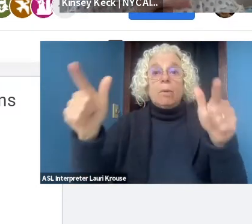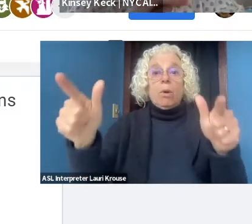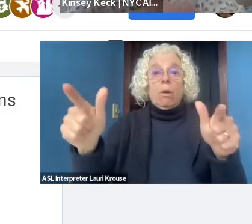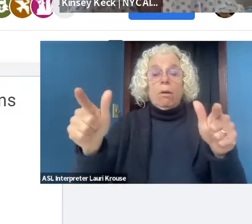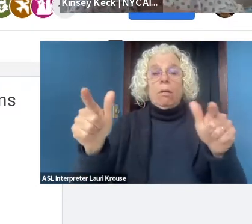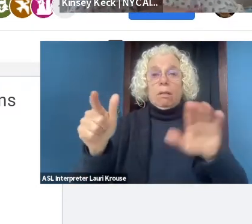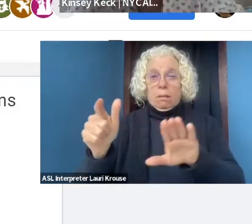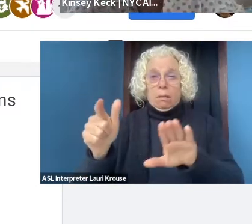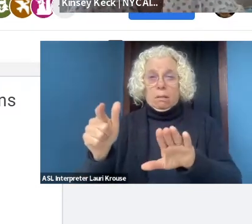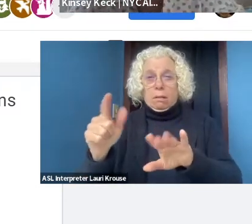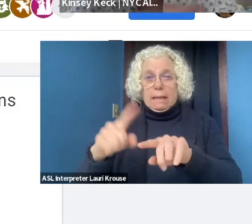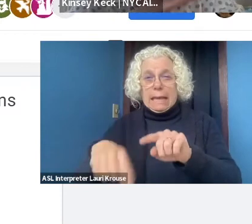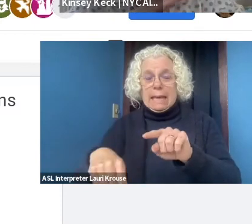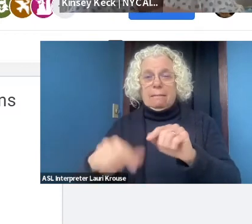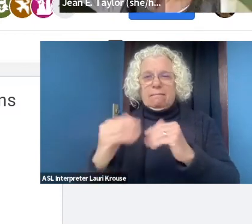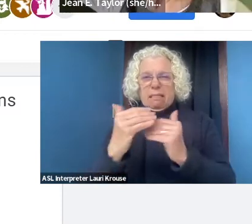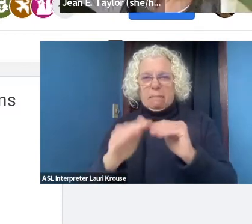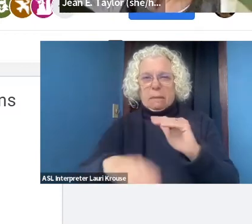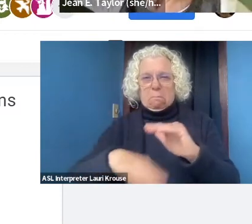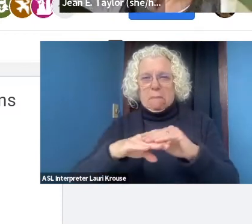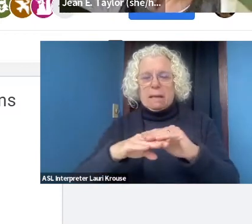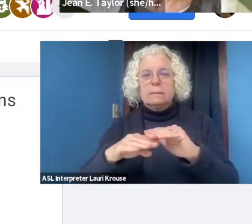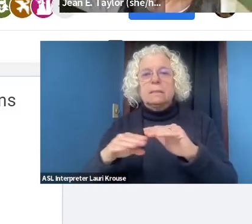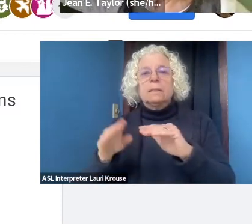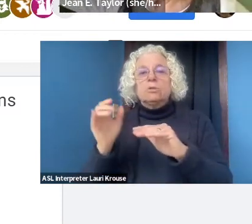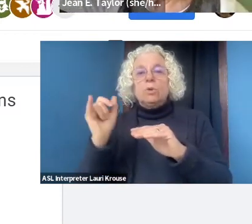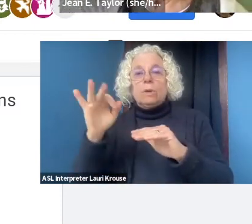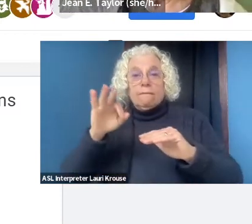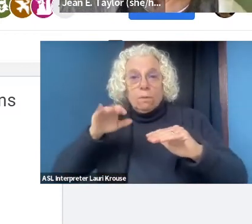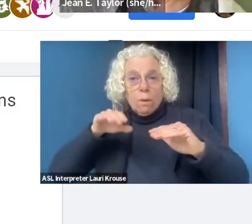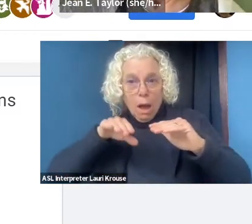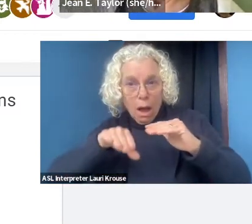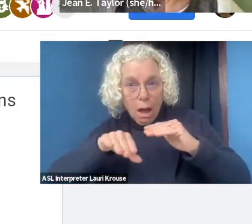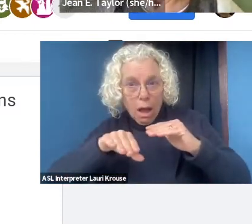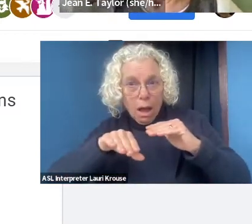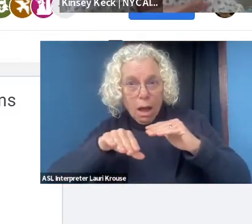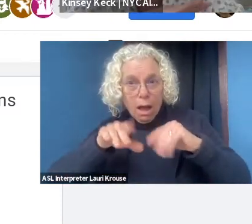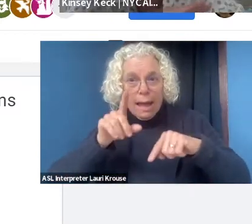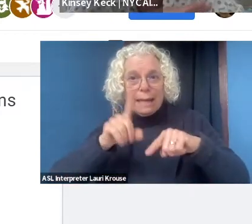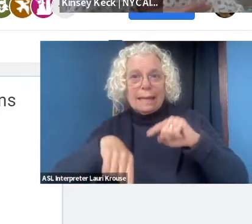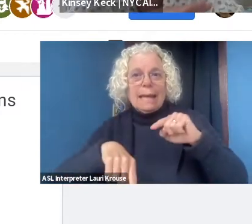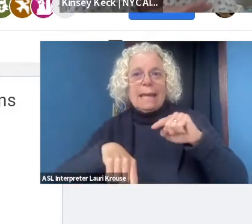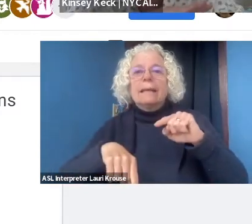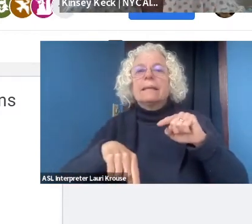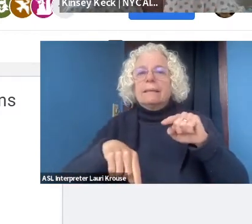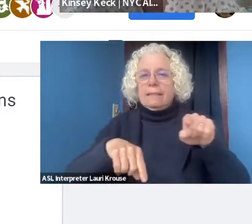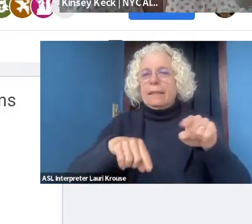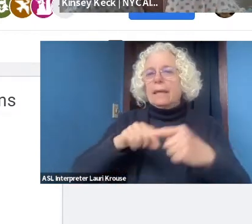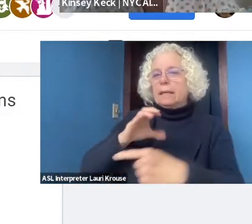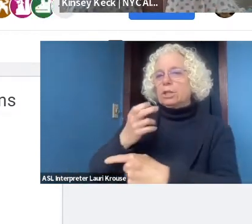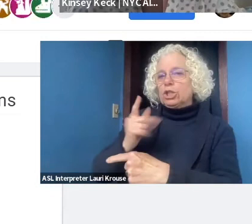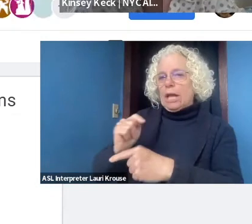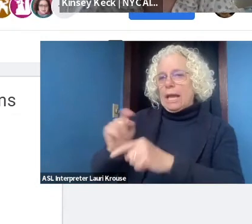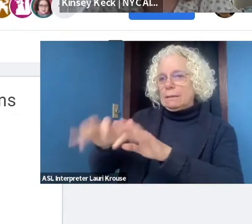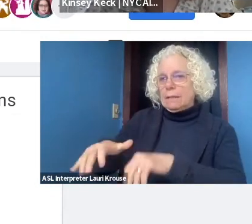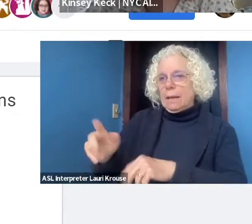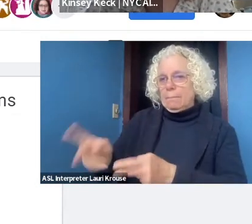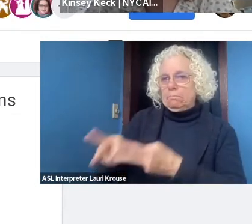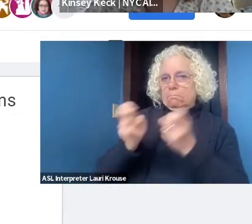unable to access the Jamboard, please type your thoughts in the chat and I will copy and paste them for you. Fantastic.